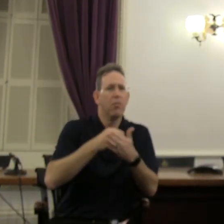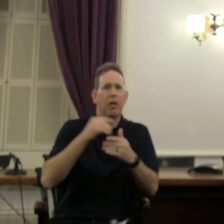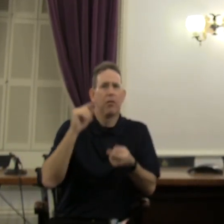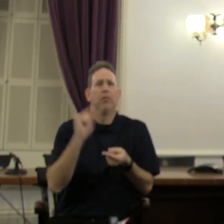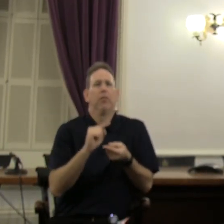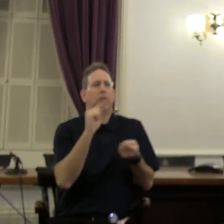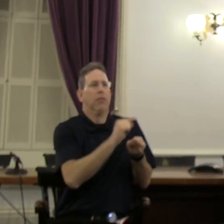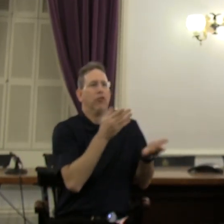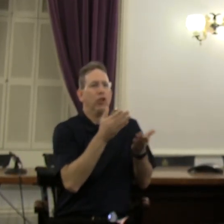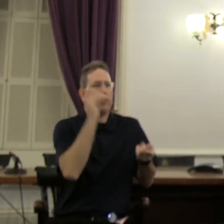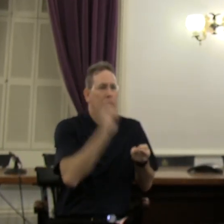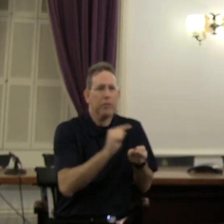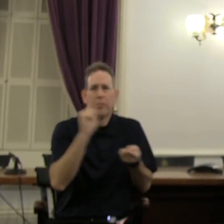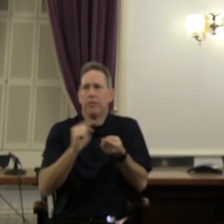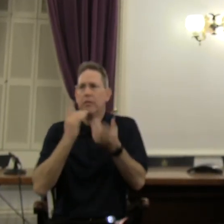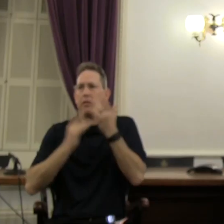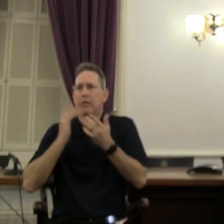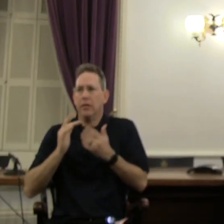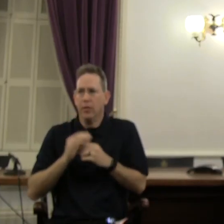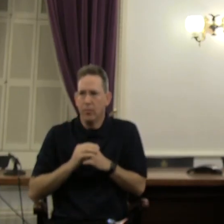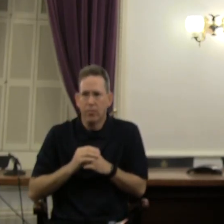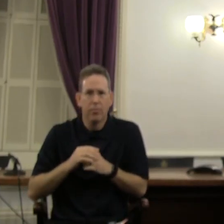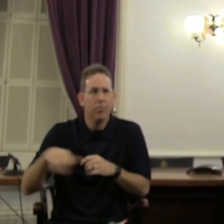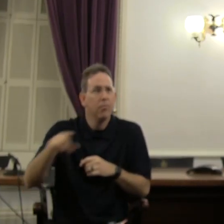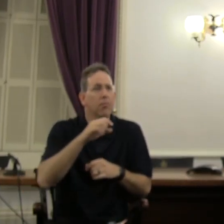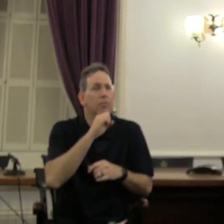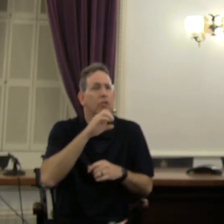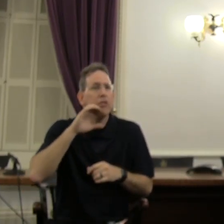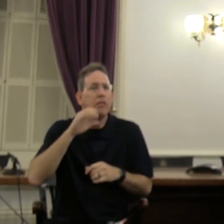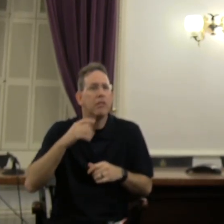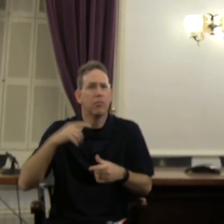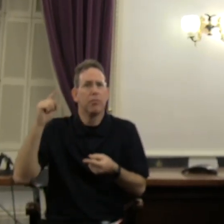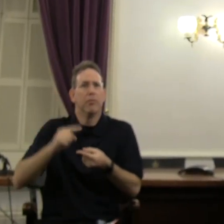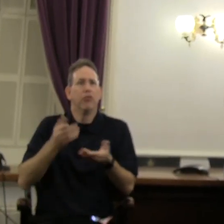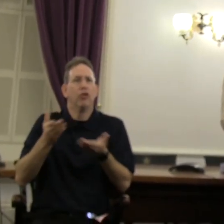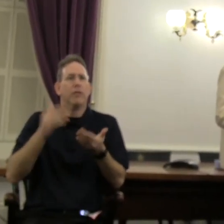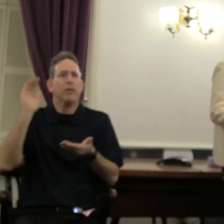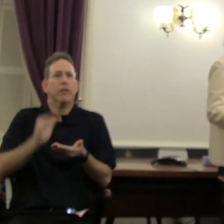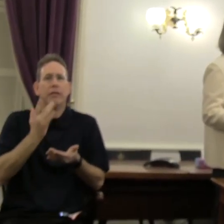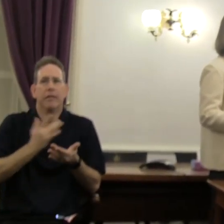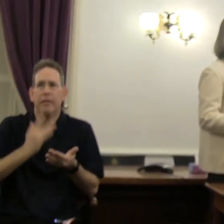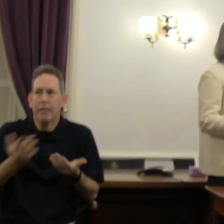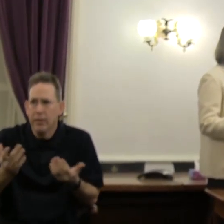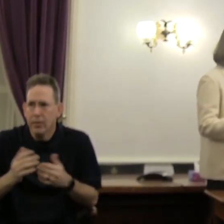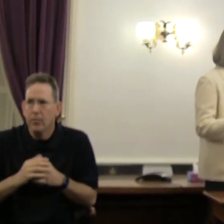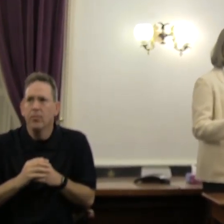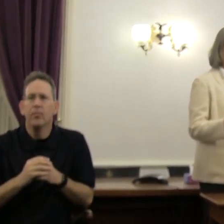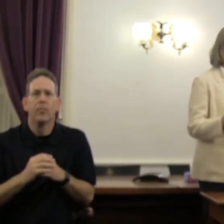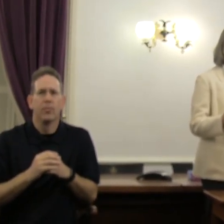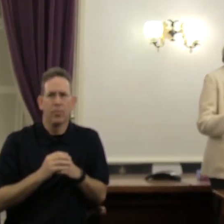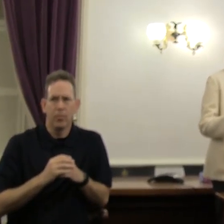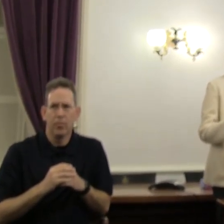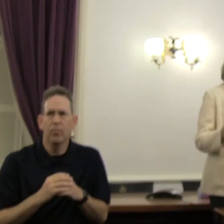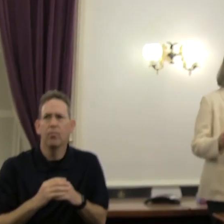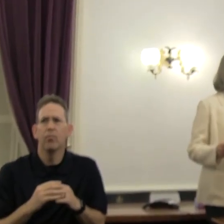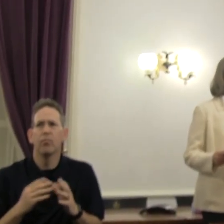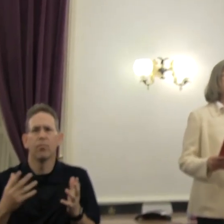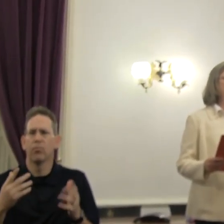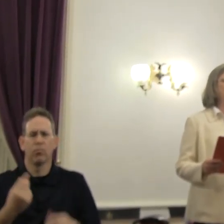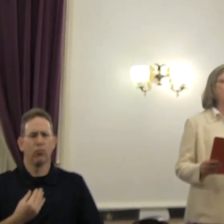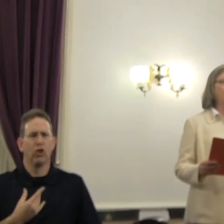for. The budget, if passed, would dramatically cut many programs that benefit people with disabilities, as well